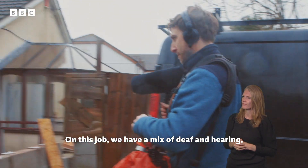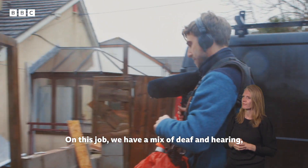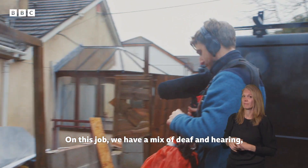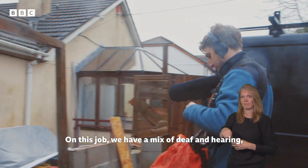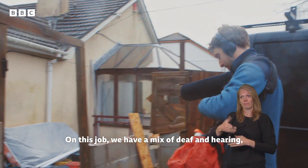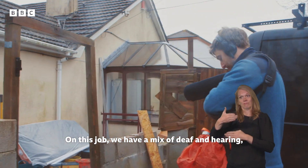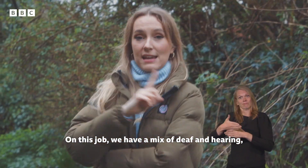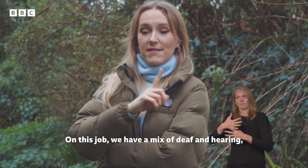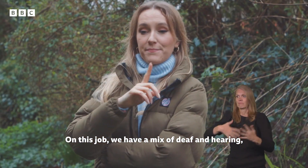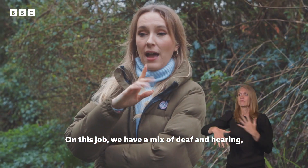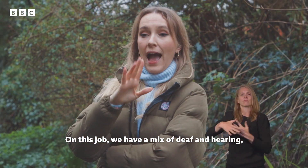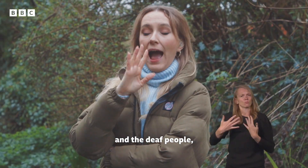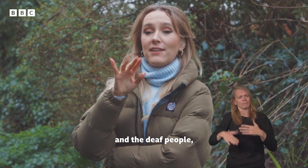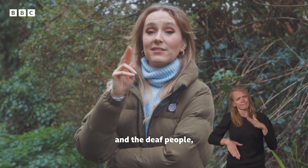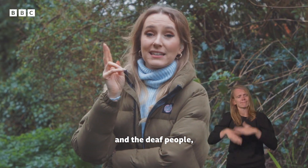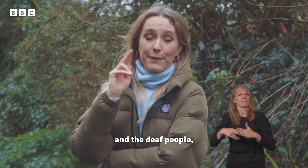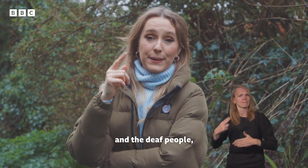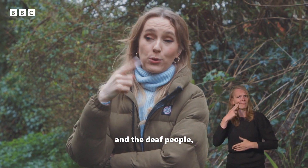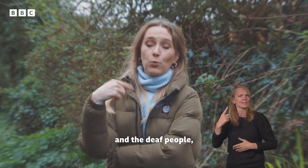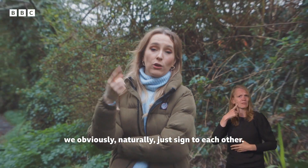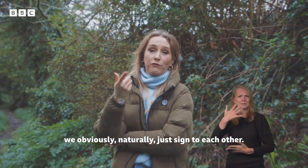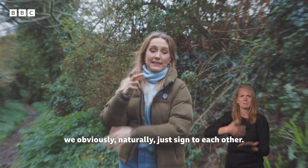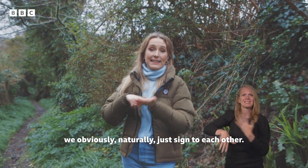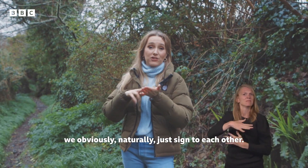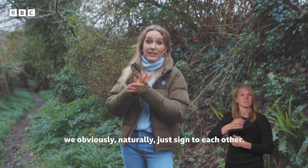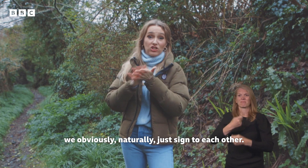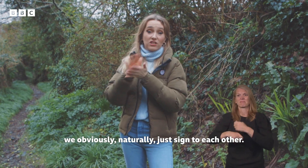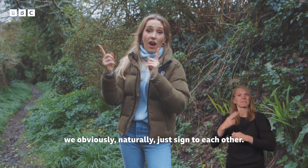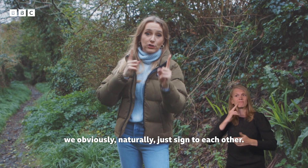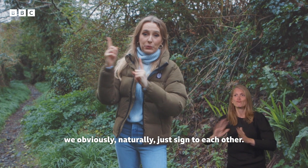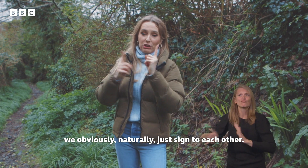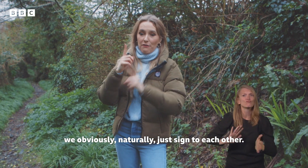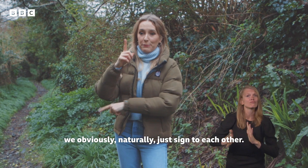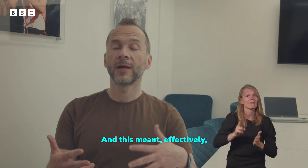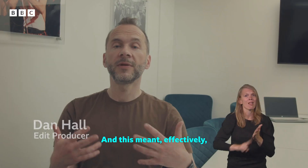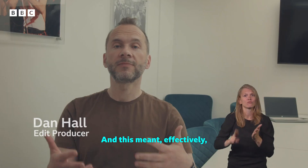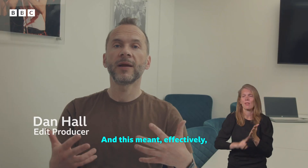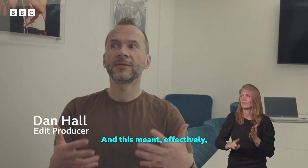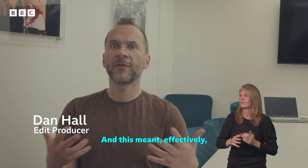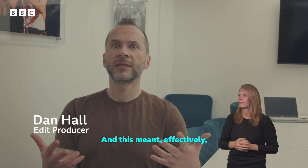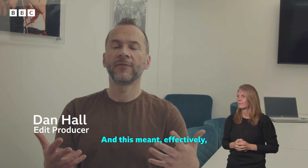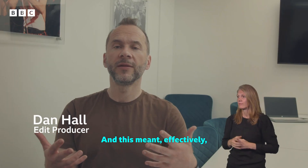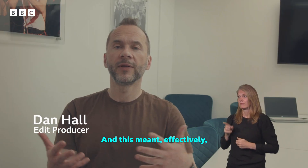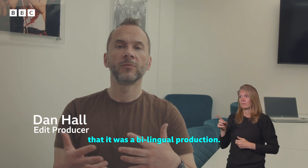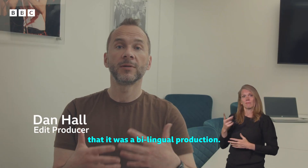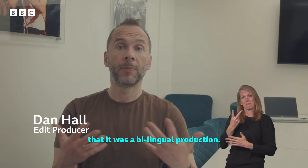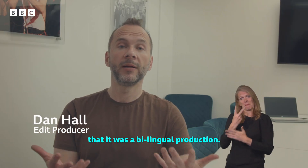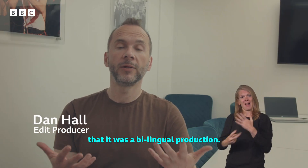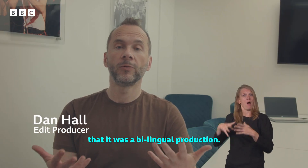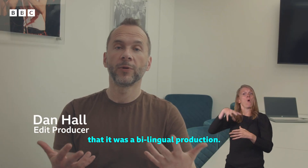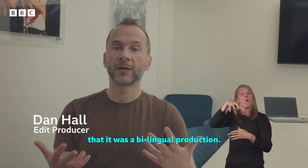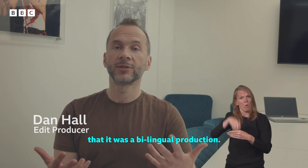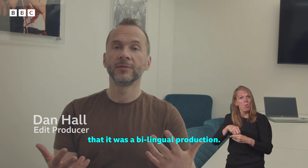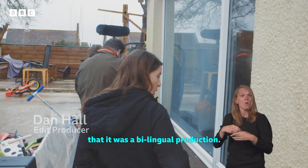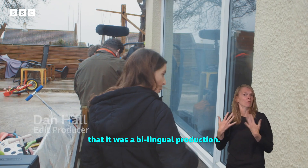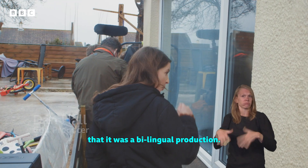mix of deaf and hearing. And the deaf people, we obviously naturally stand to each other. And this meant effectively that it was a